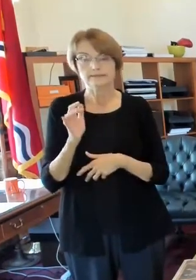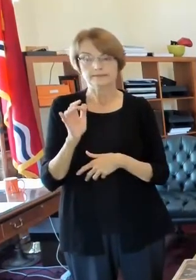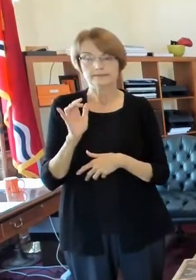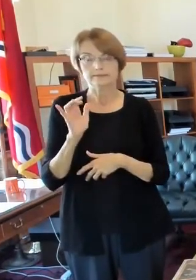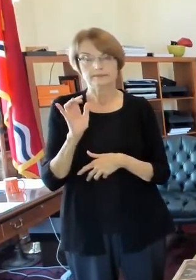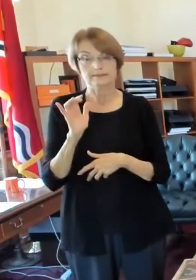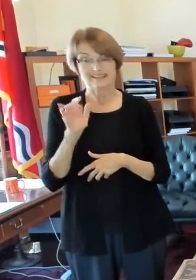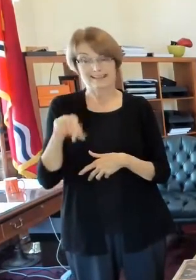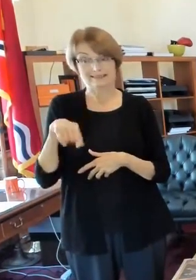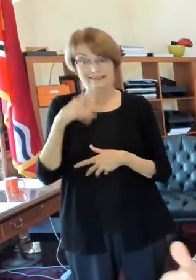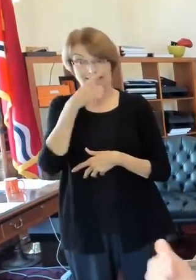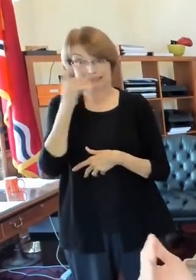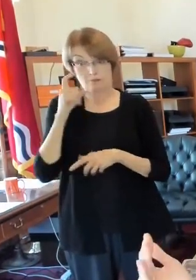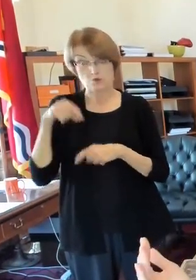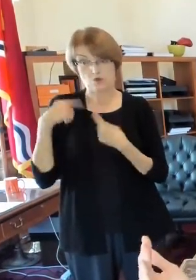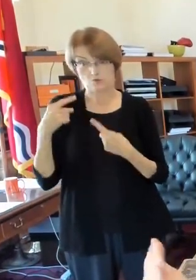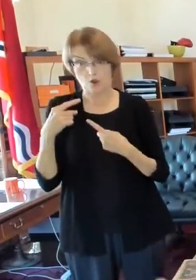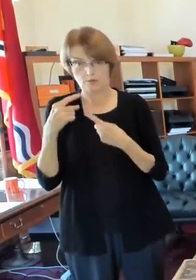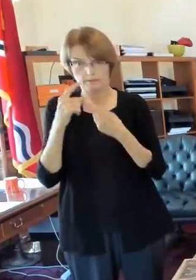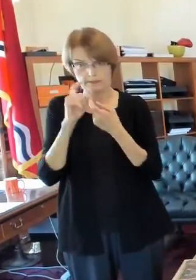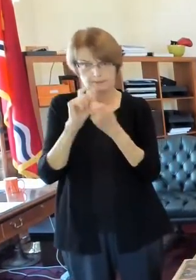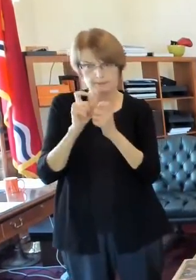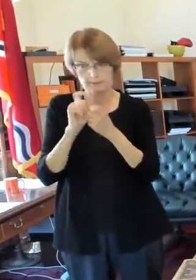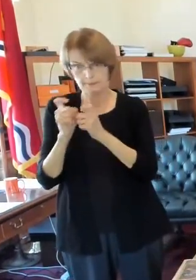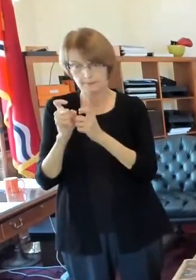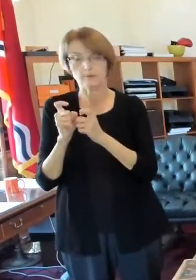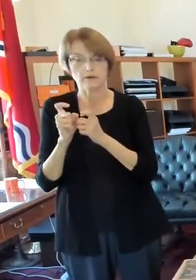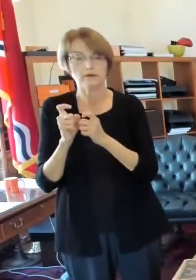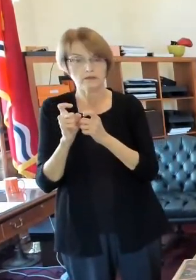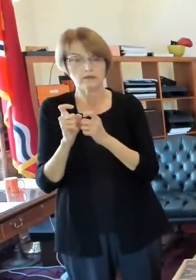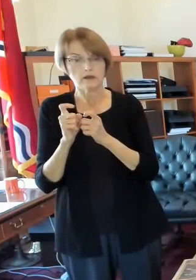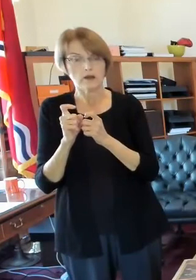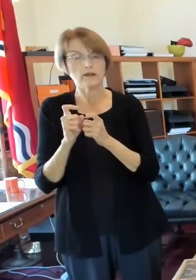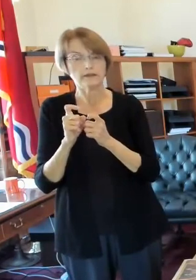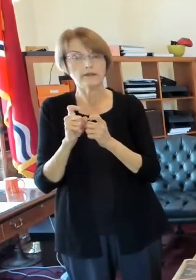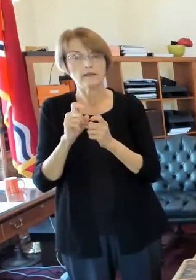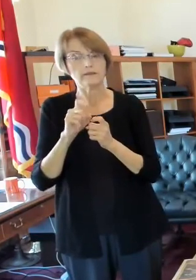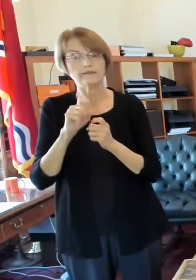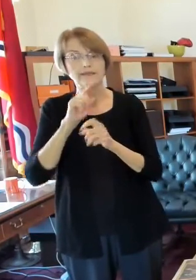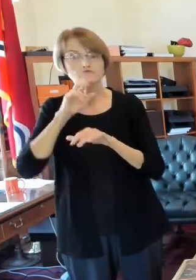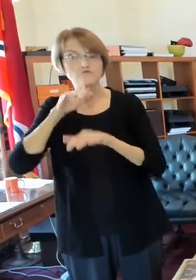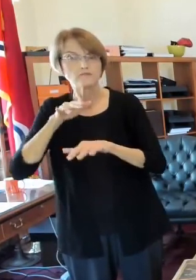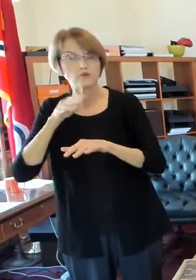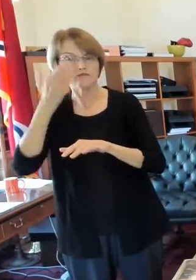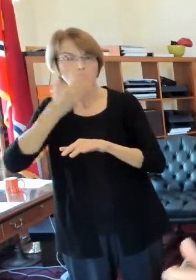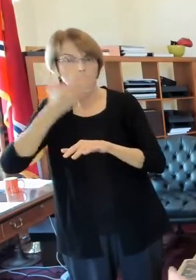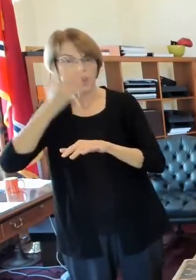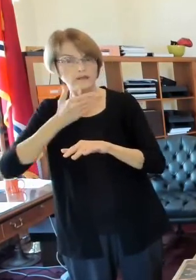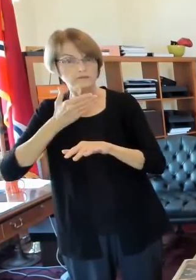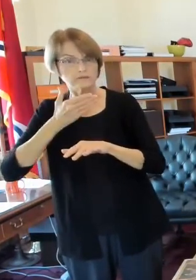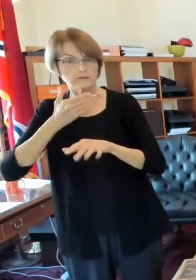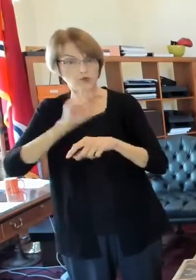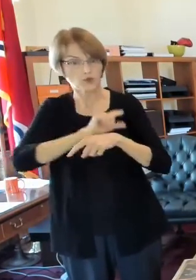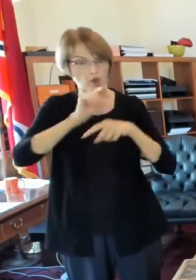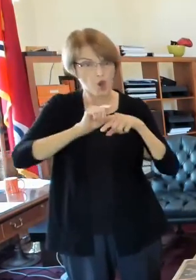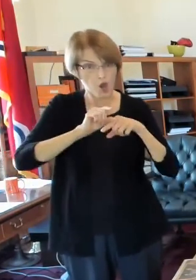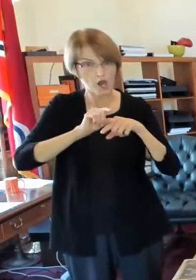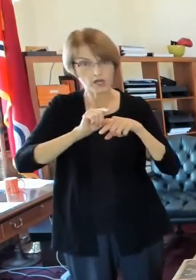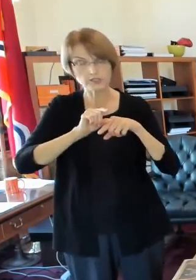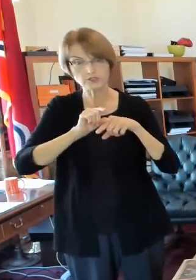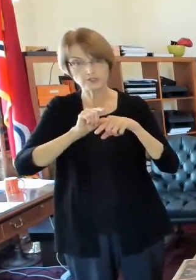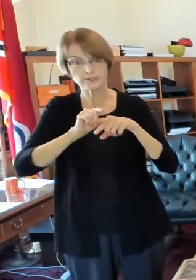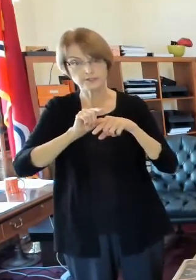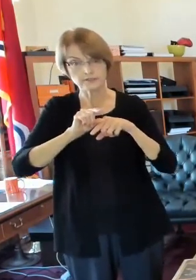all summer, and we have put some barriers on the riverfront and to keep folks from congregating